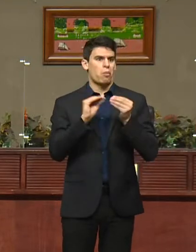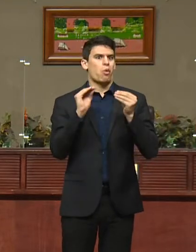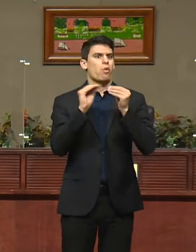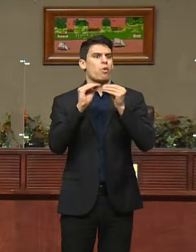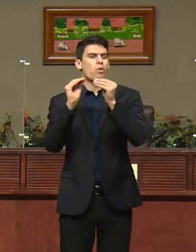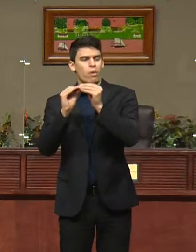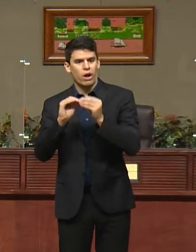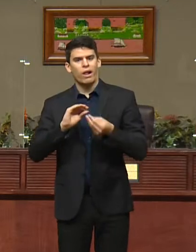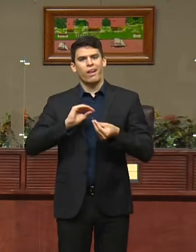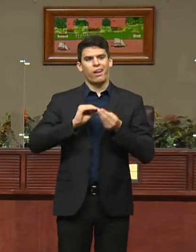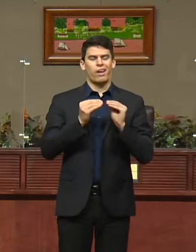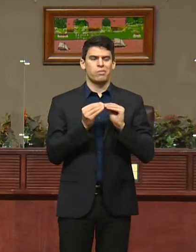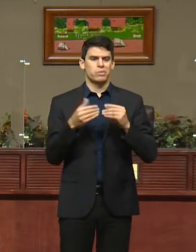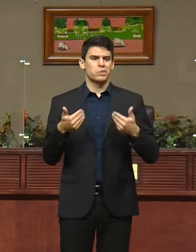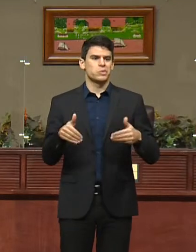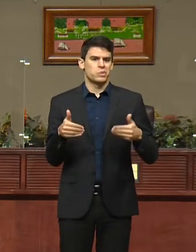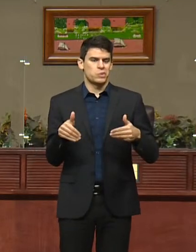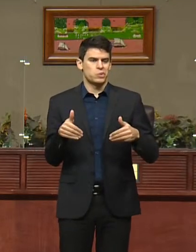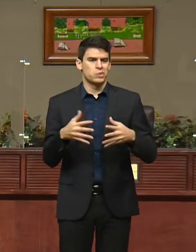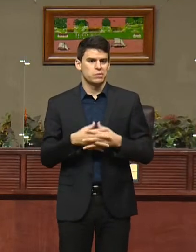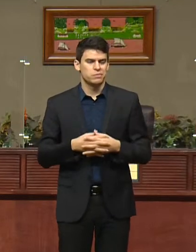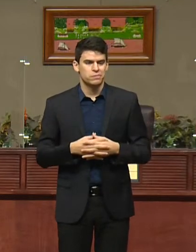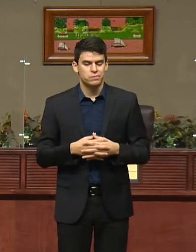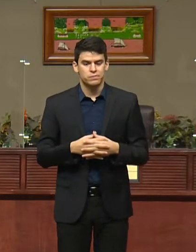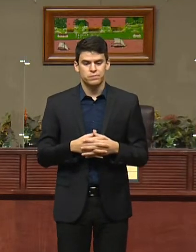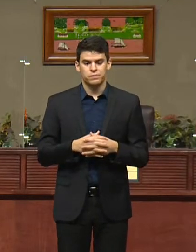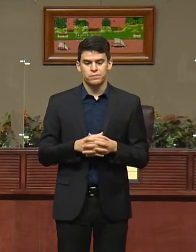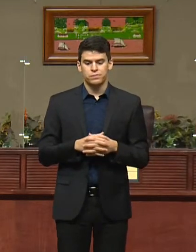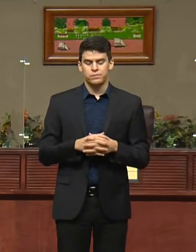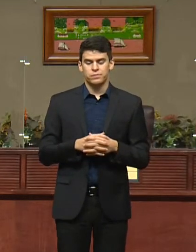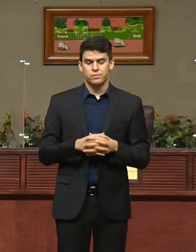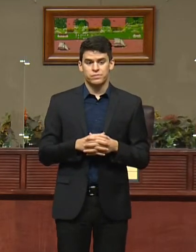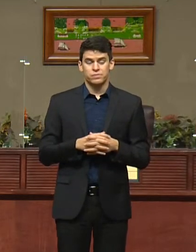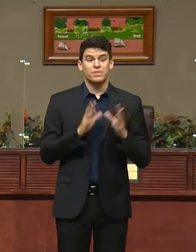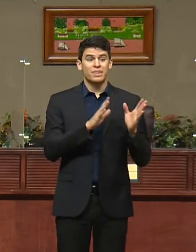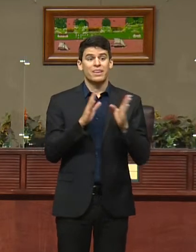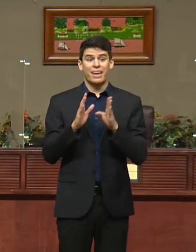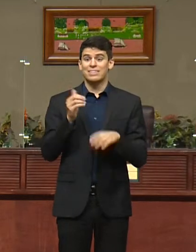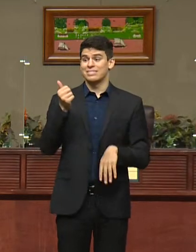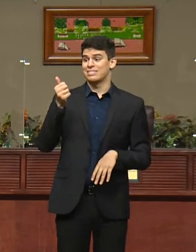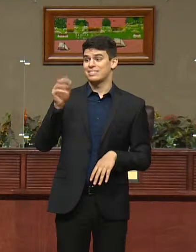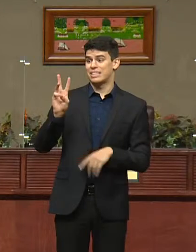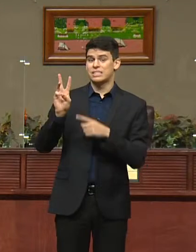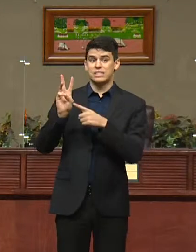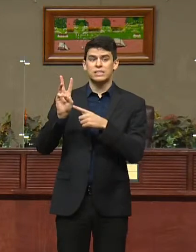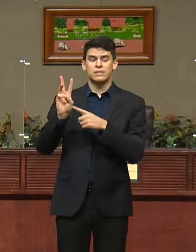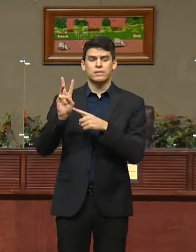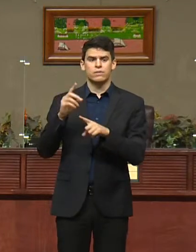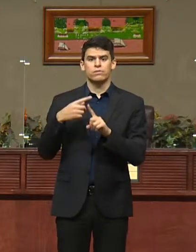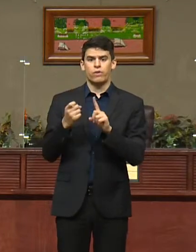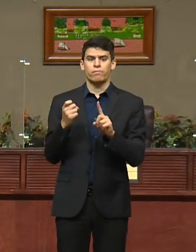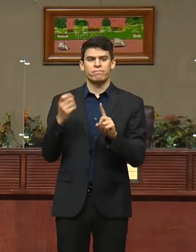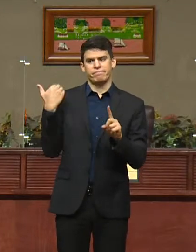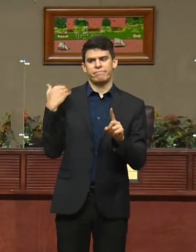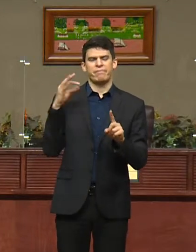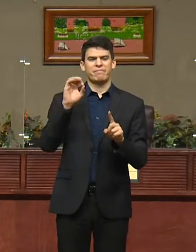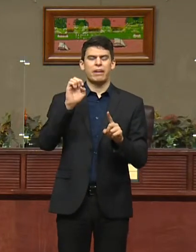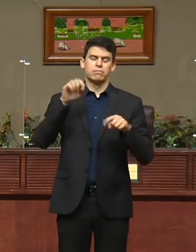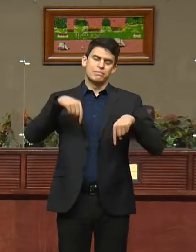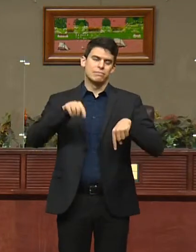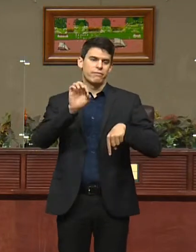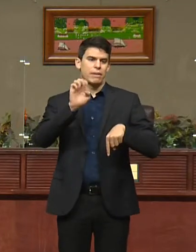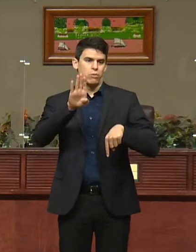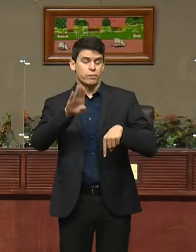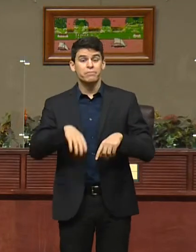to the deadliest month of this pandemic. And 16 are from February.